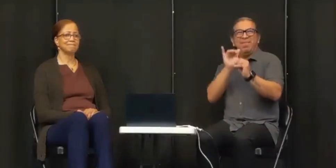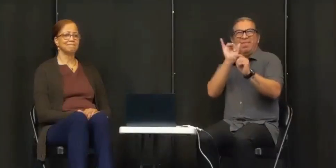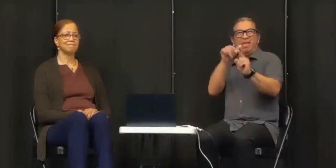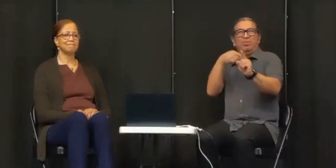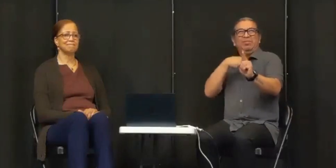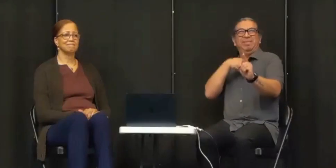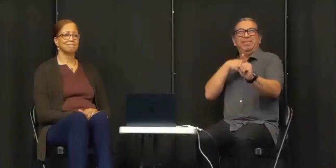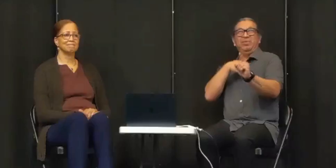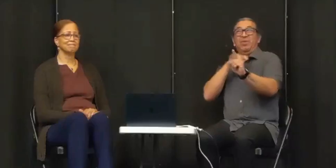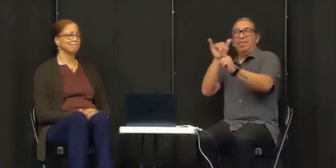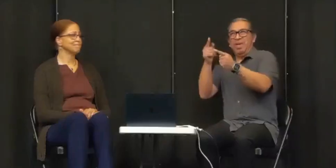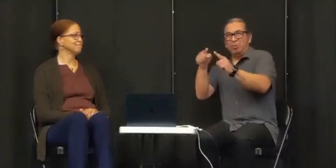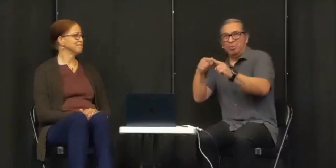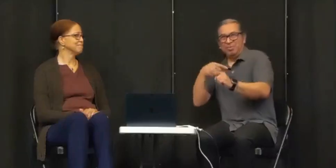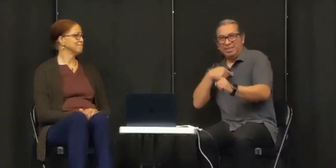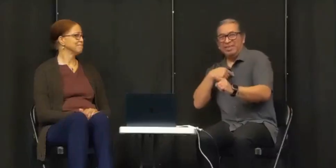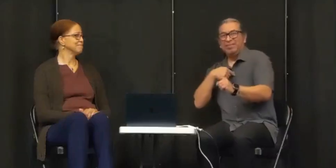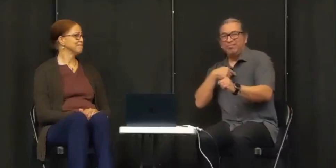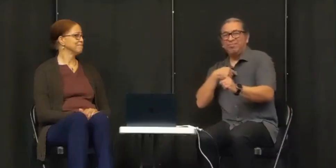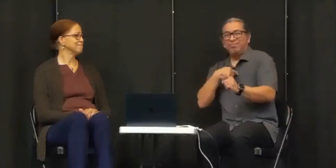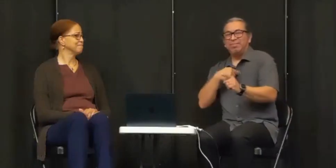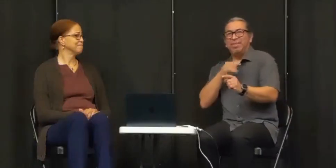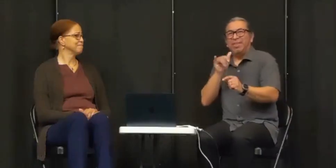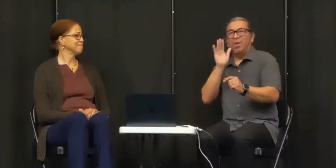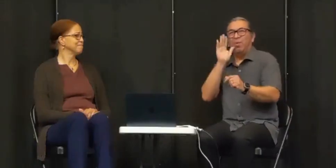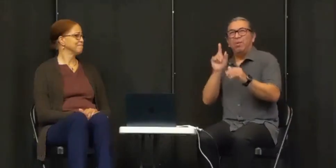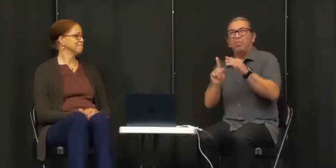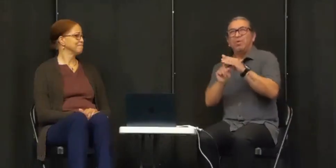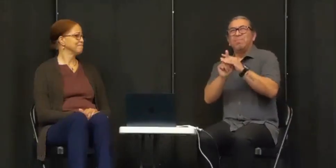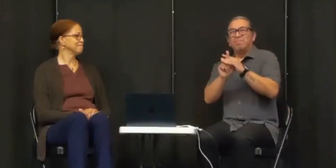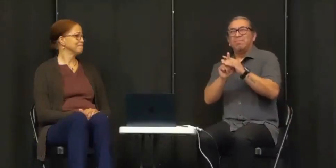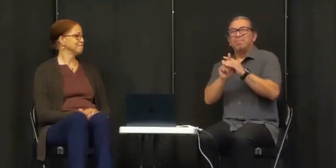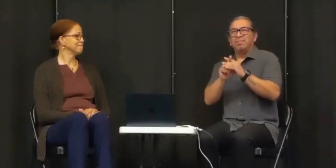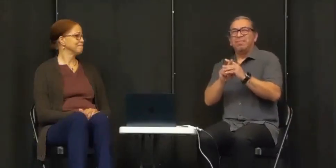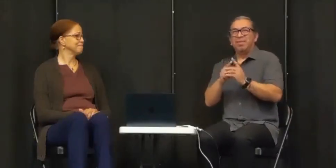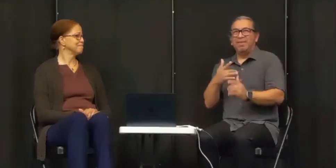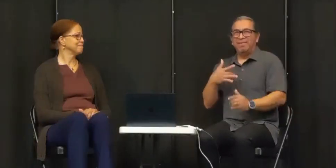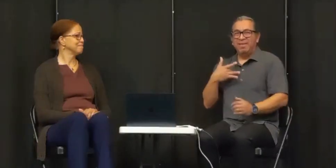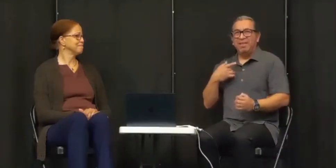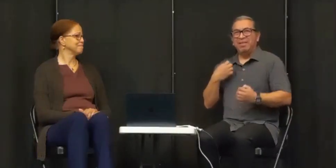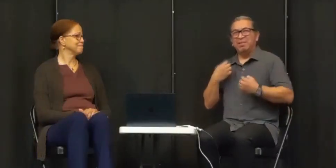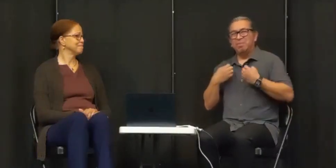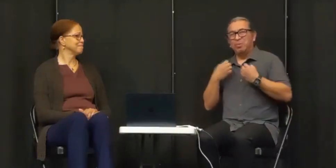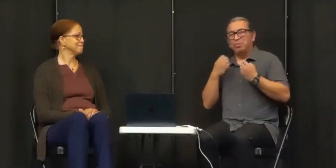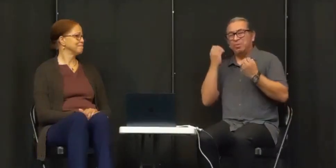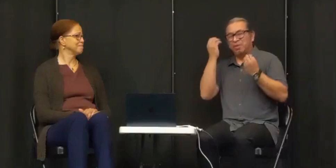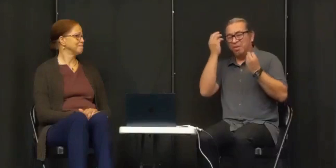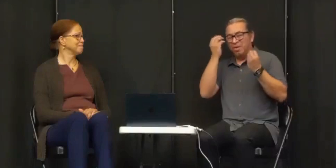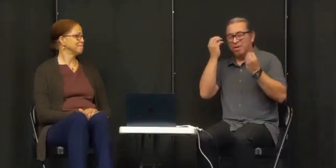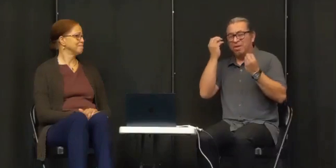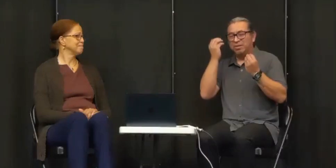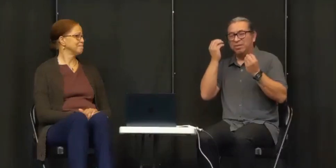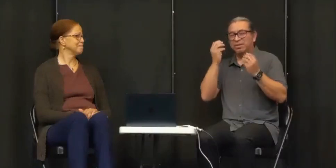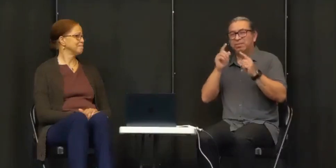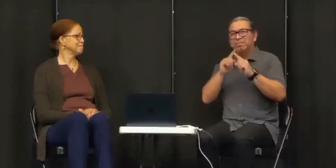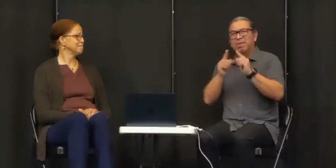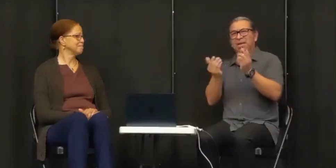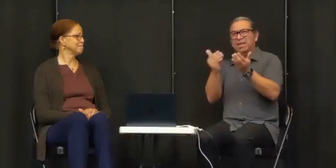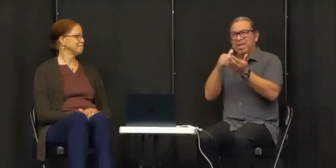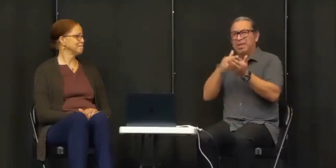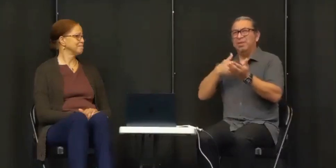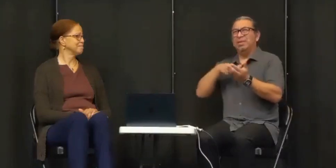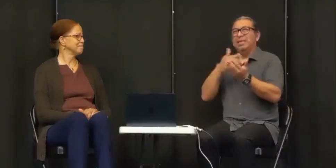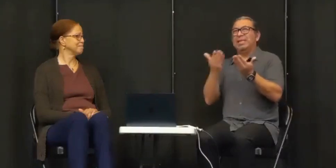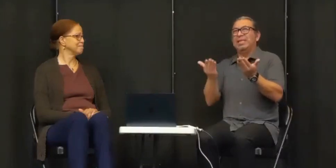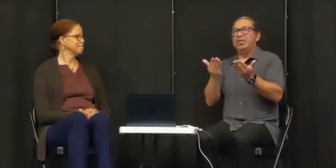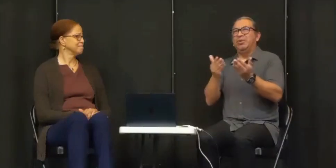Because we all understand the same situation. Oh, yeah, that happened to me. It will bring up sort of feelings and emotions from